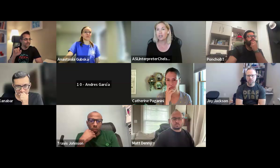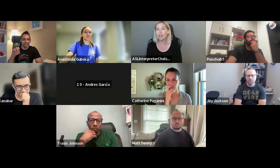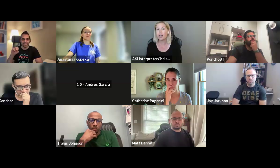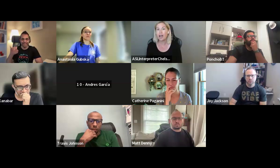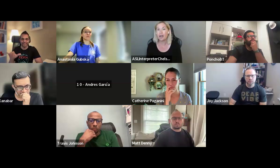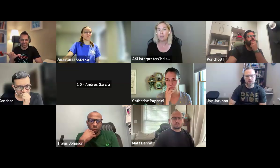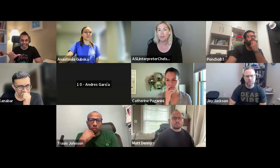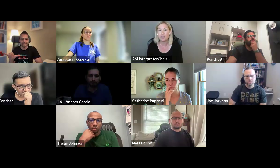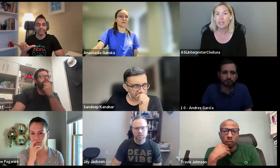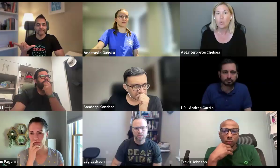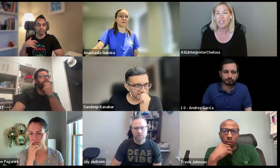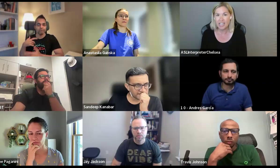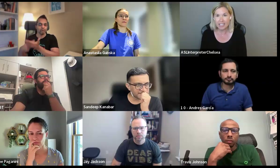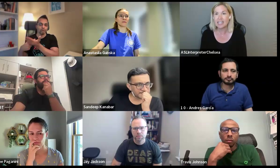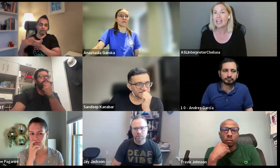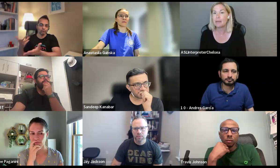discussion with Destiny.